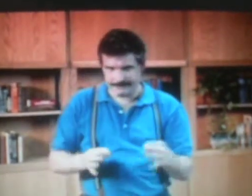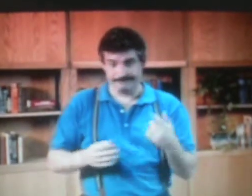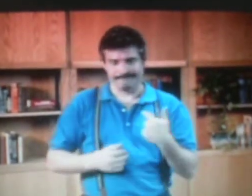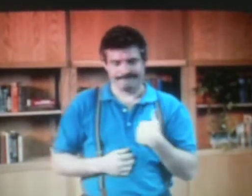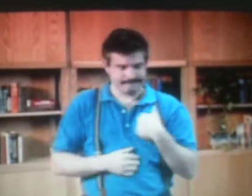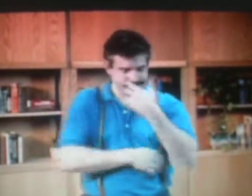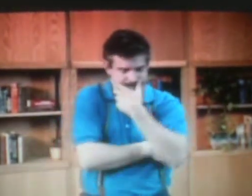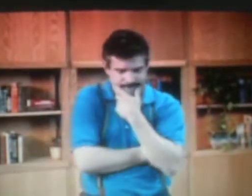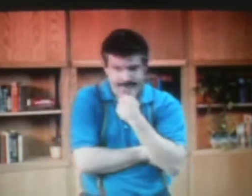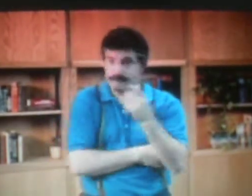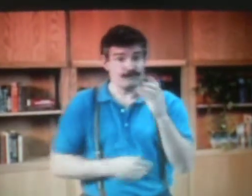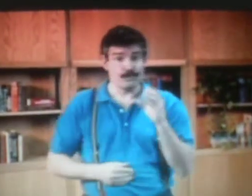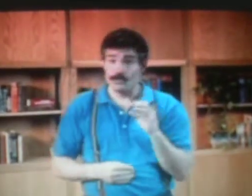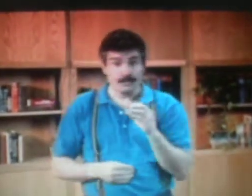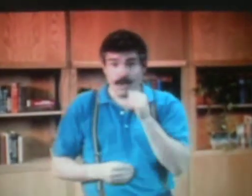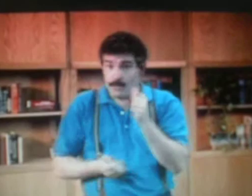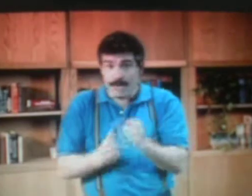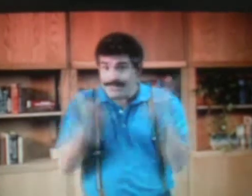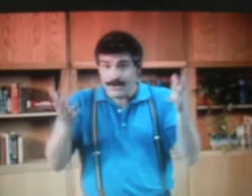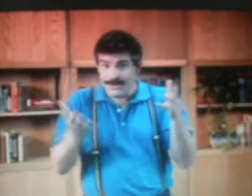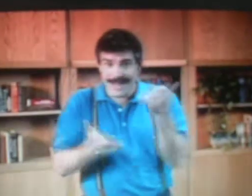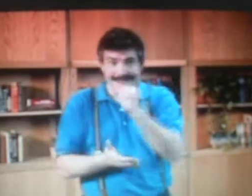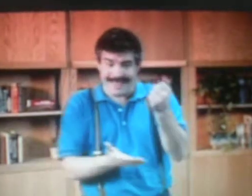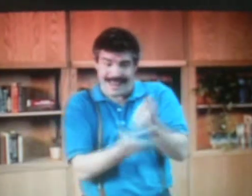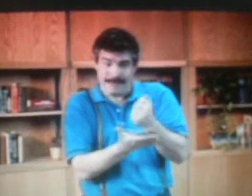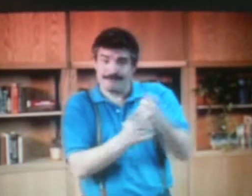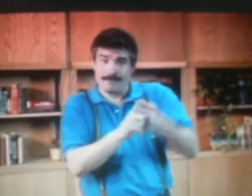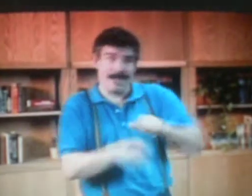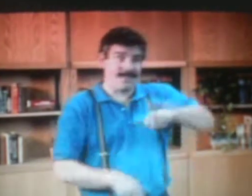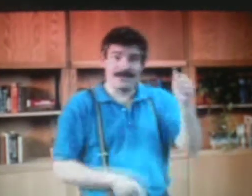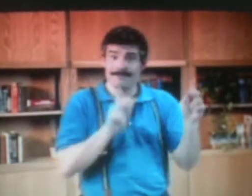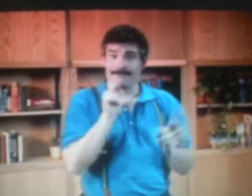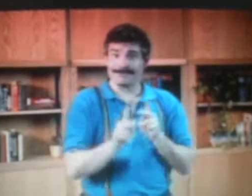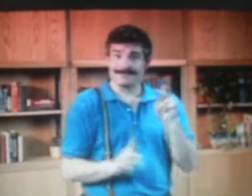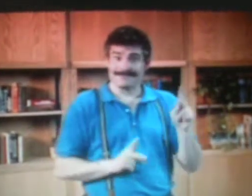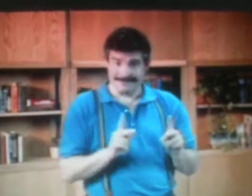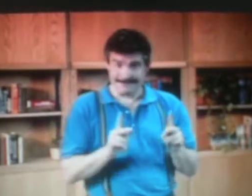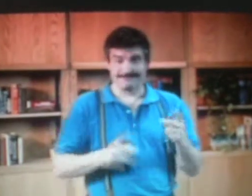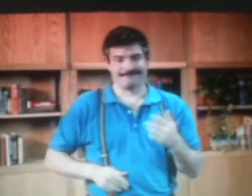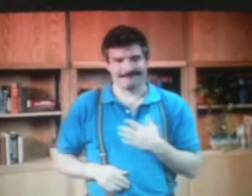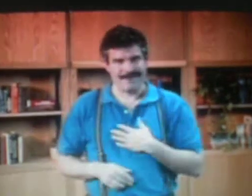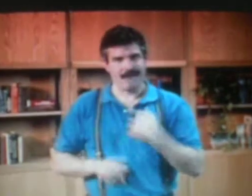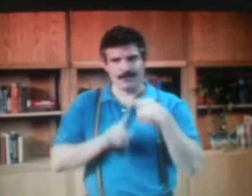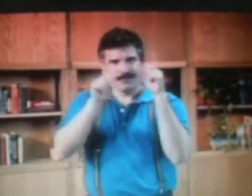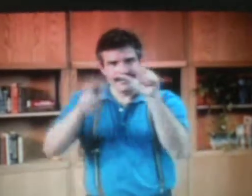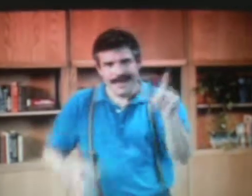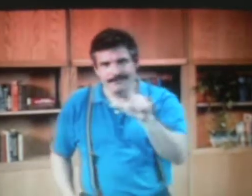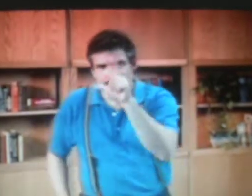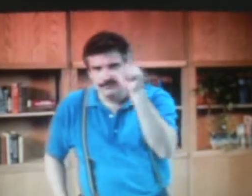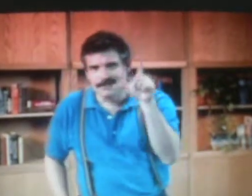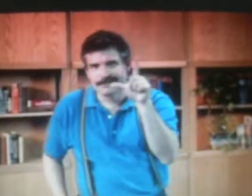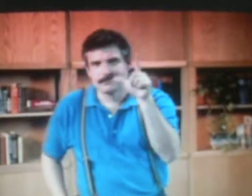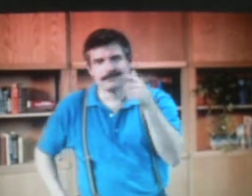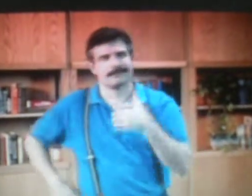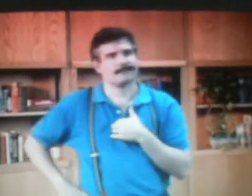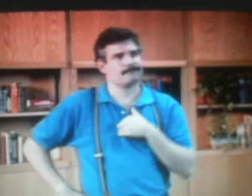I finally decided I want to be independent and make my own decisions and not depend on other people. So I